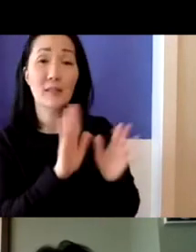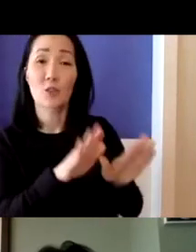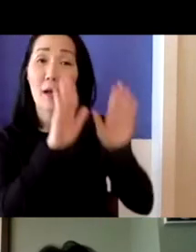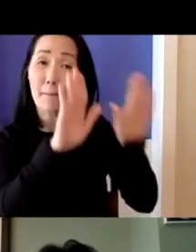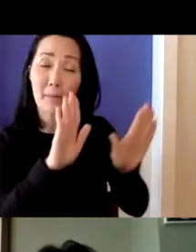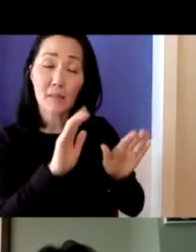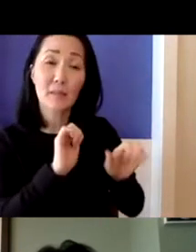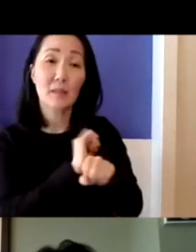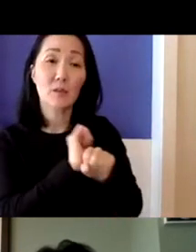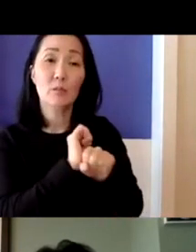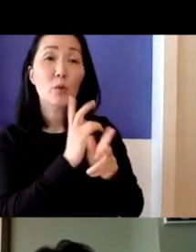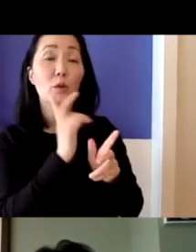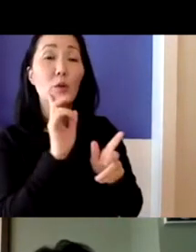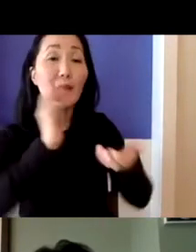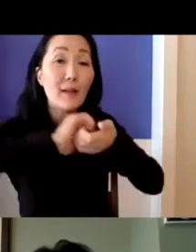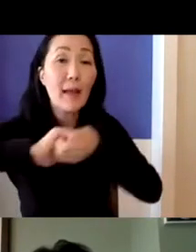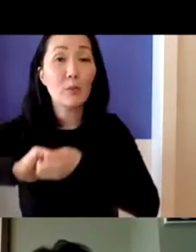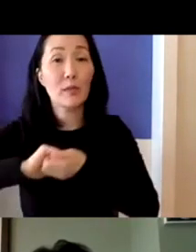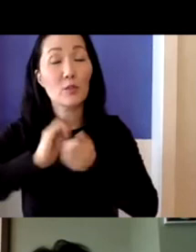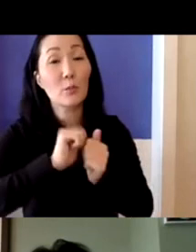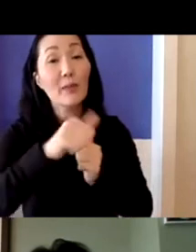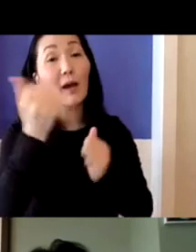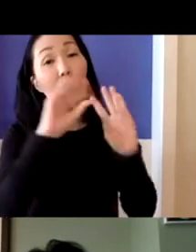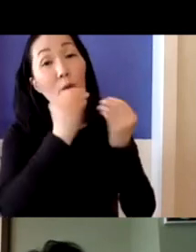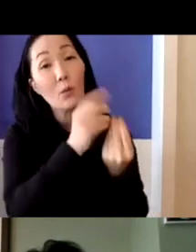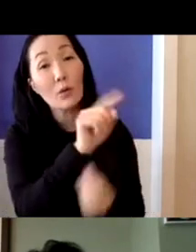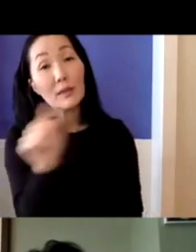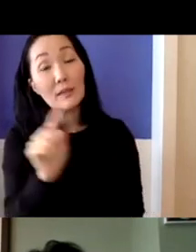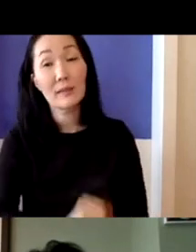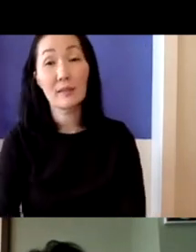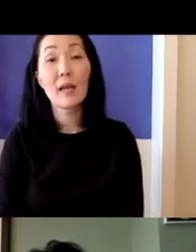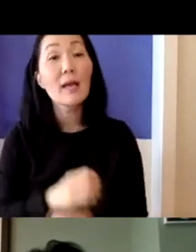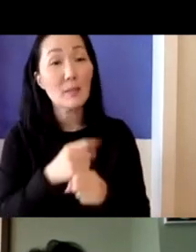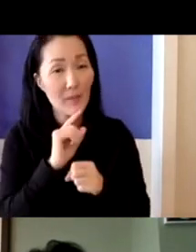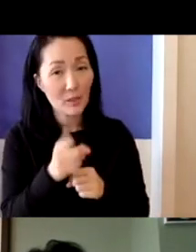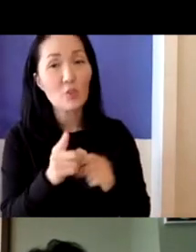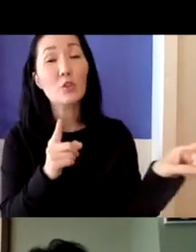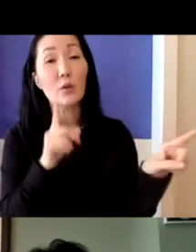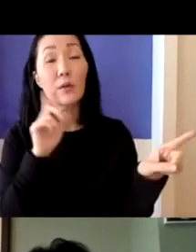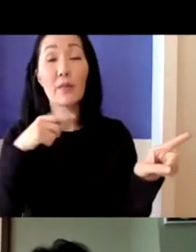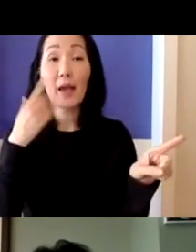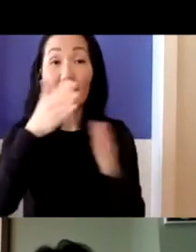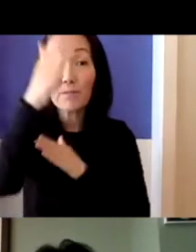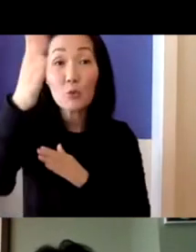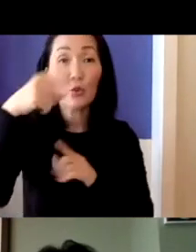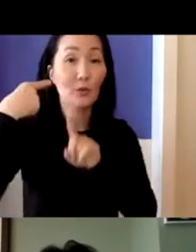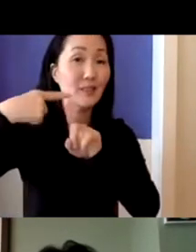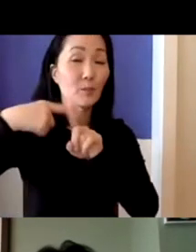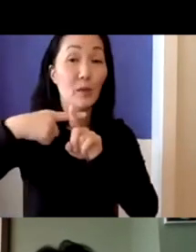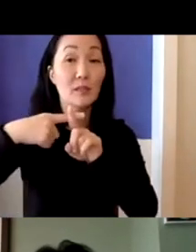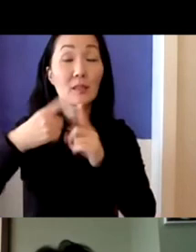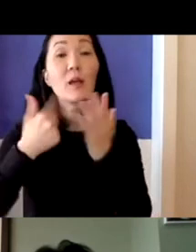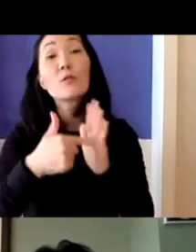other agencies to actually ensure that we're moving forward in a good way. So even this summer, you guys